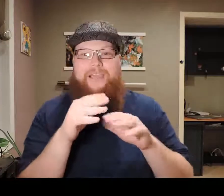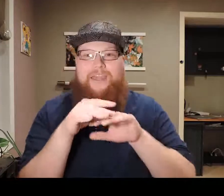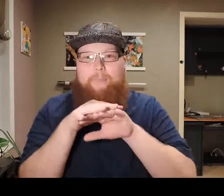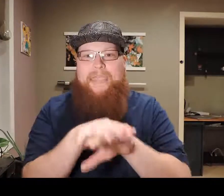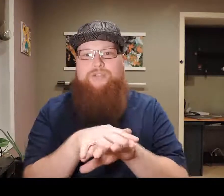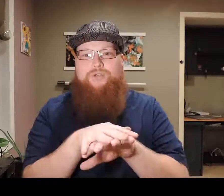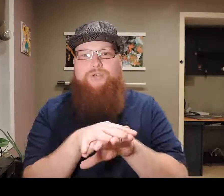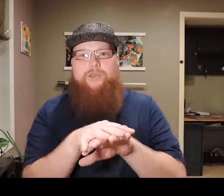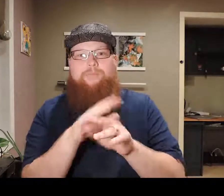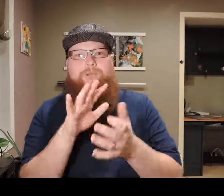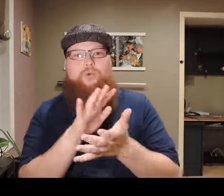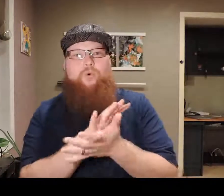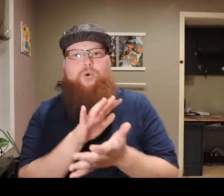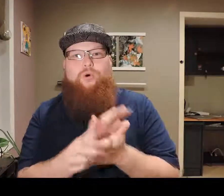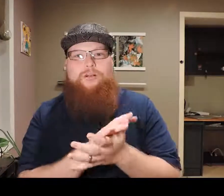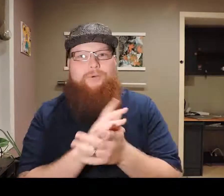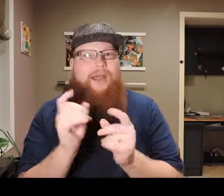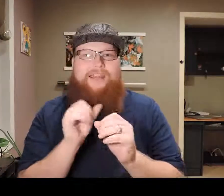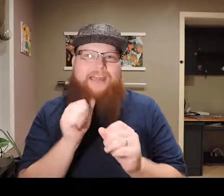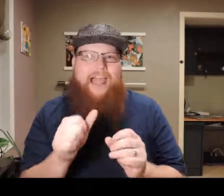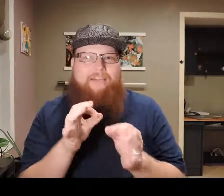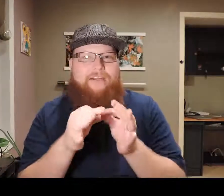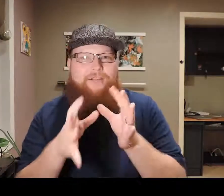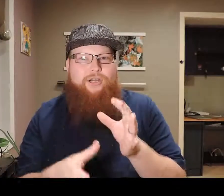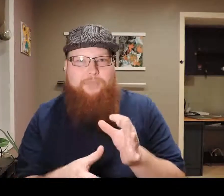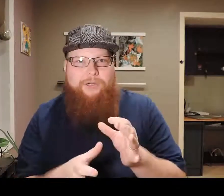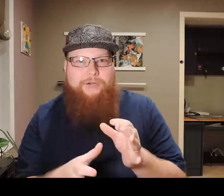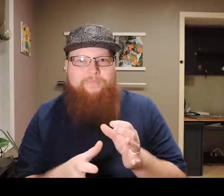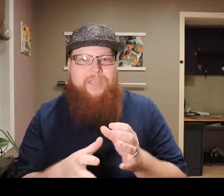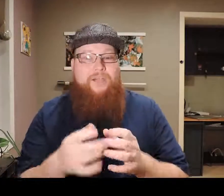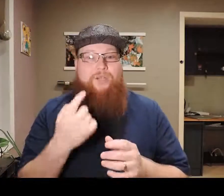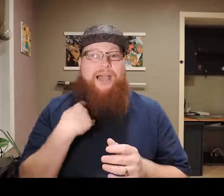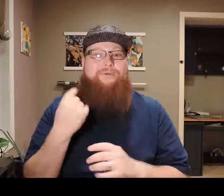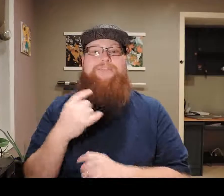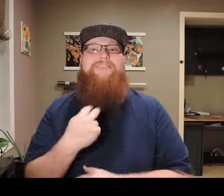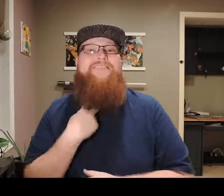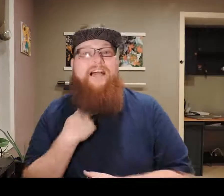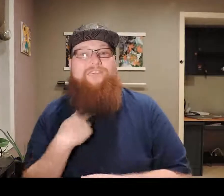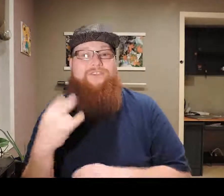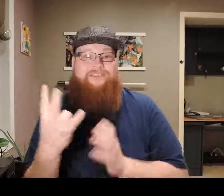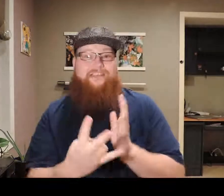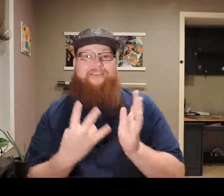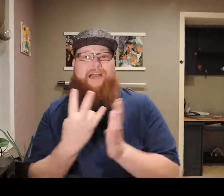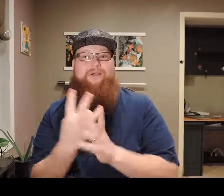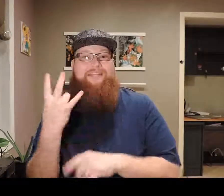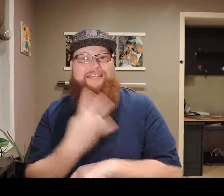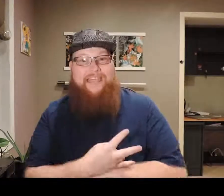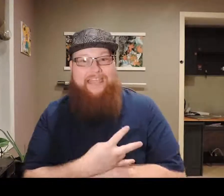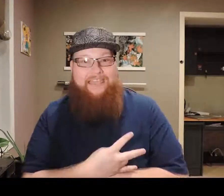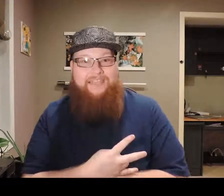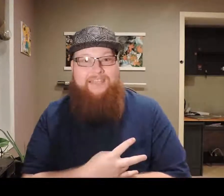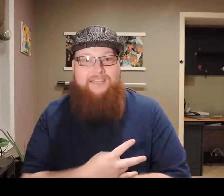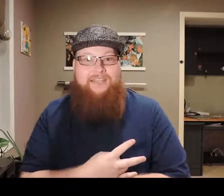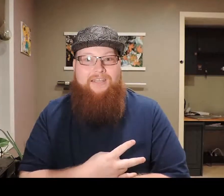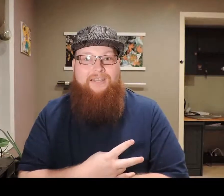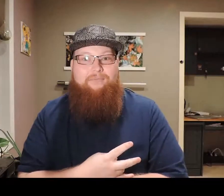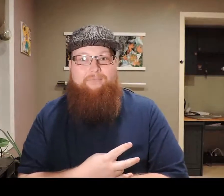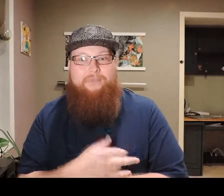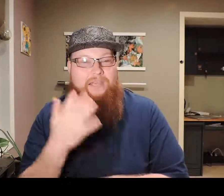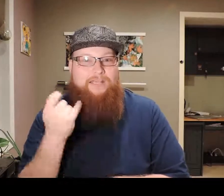in a mainstream school where I didn't have an interpreter. So I was stuck for 7 hours a day because